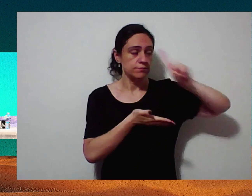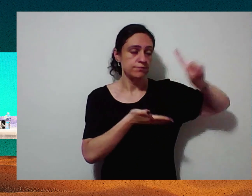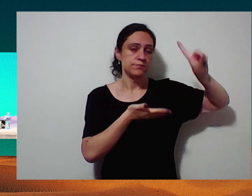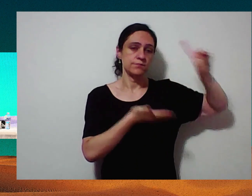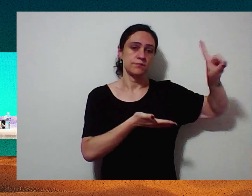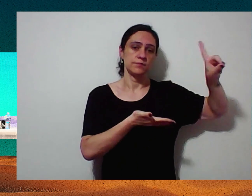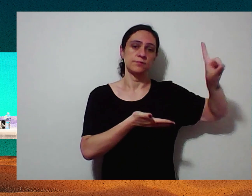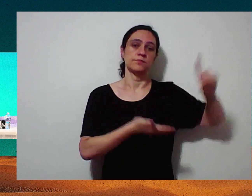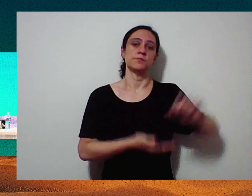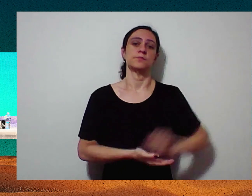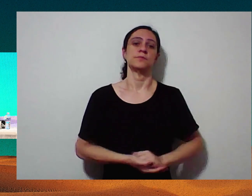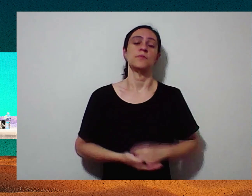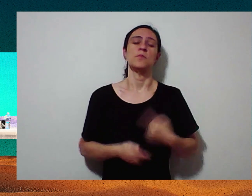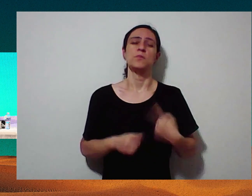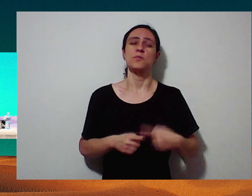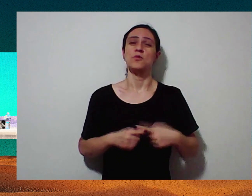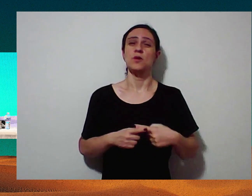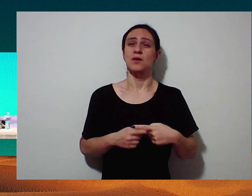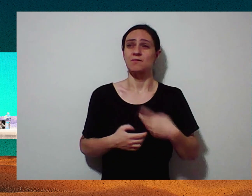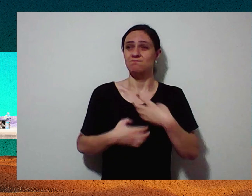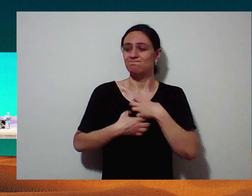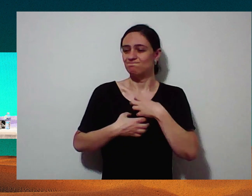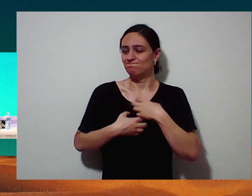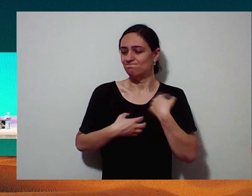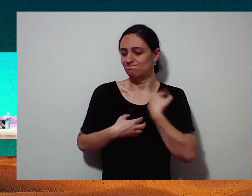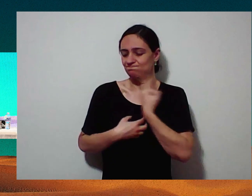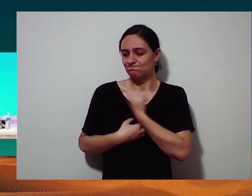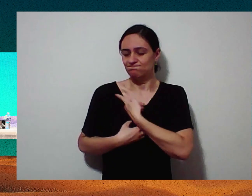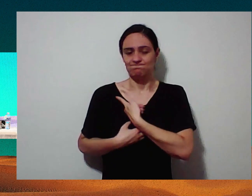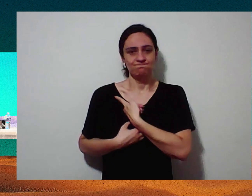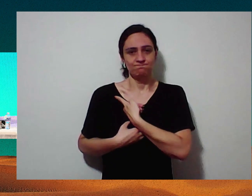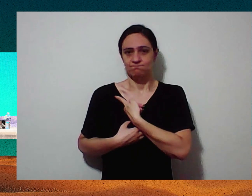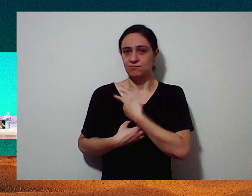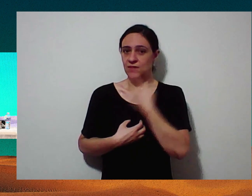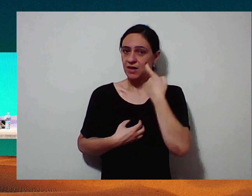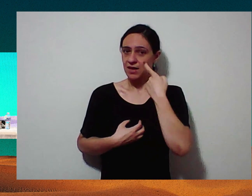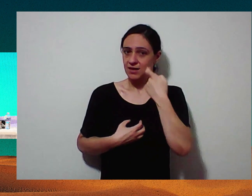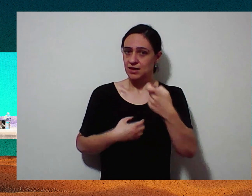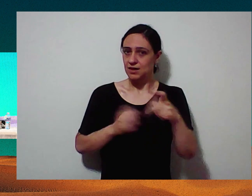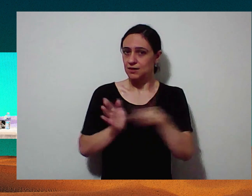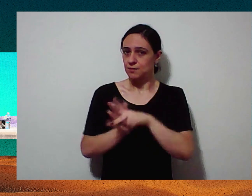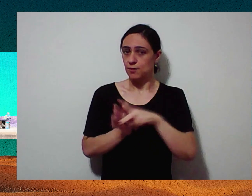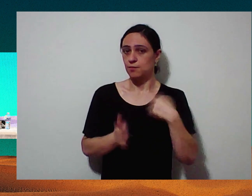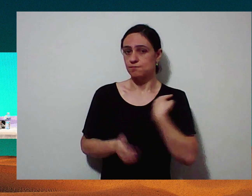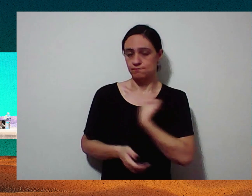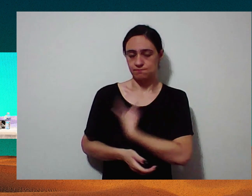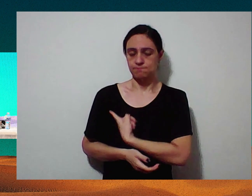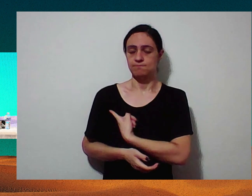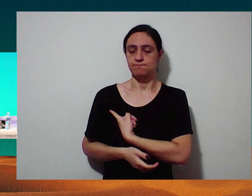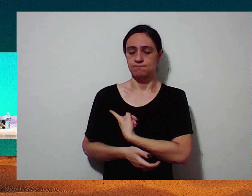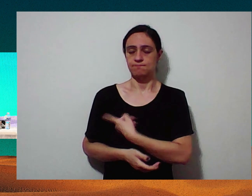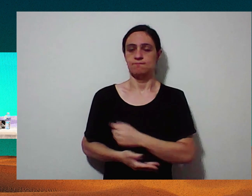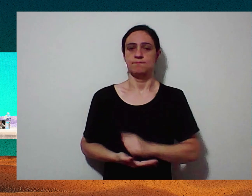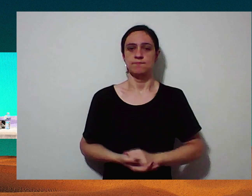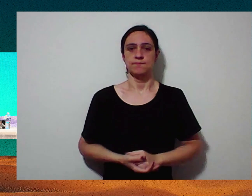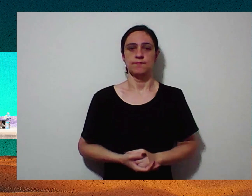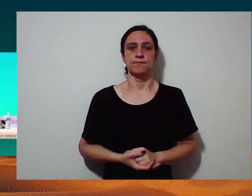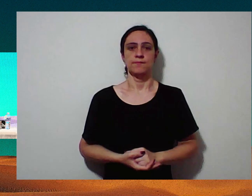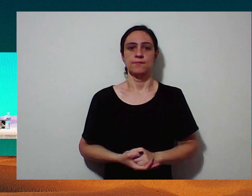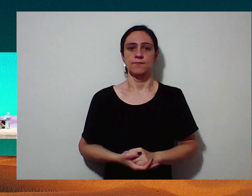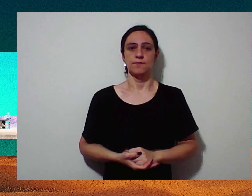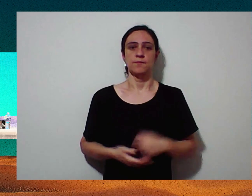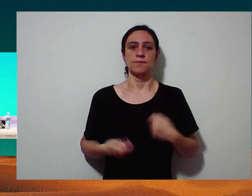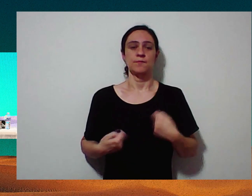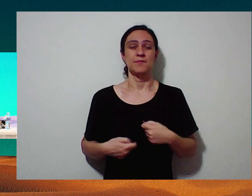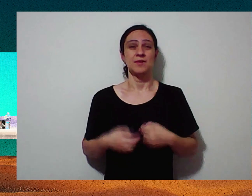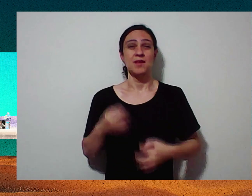maneira de ver as coisas sempre é de acordo com o nosso interesse. Because the way we see things is according to our own interest. Vamos julgar todas as coisas segundo o interesse